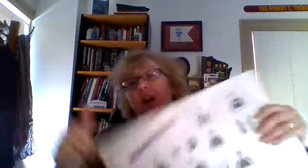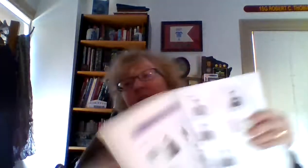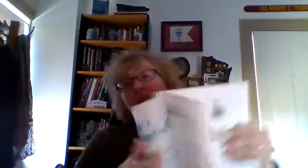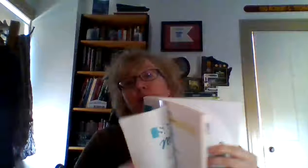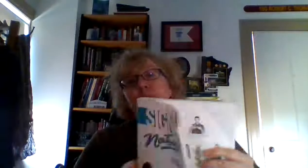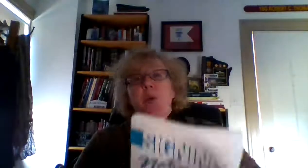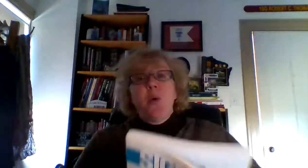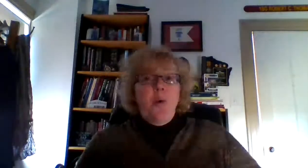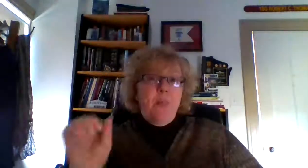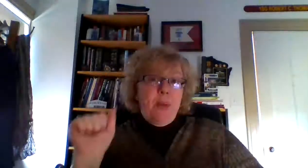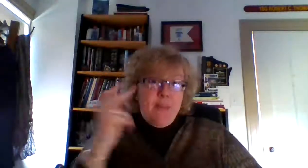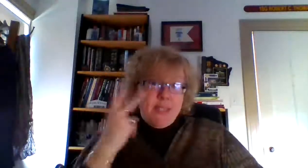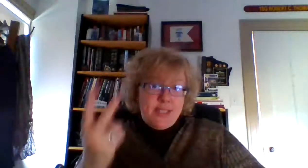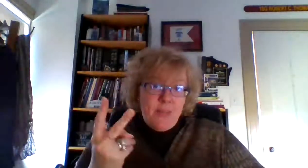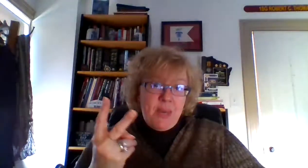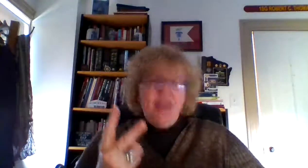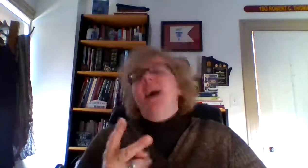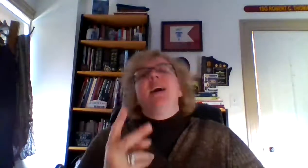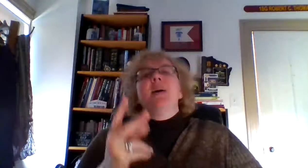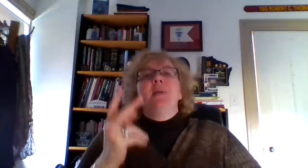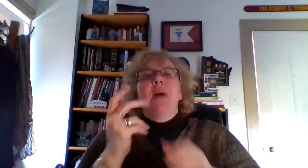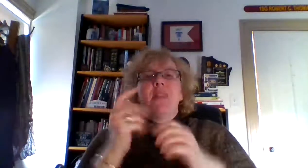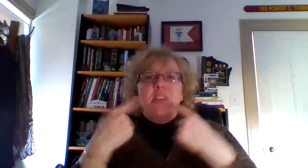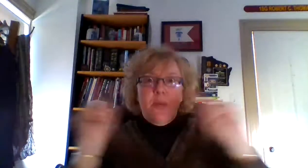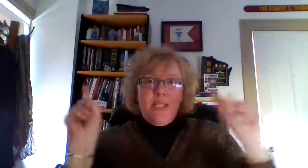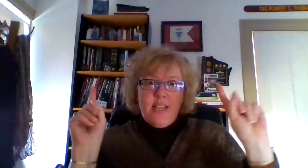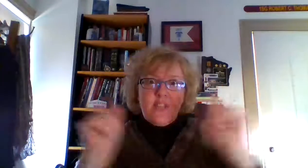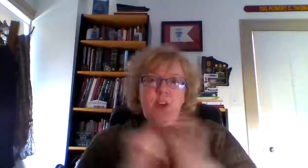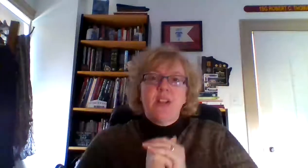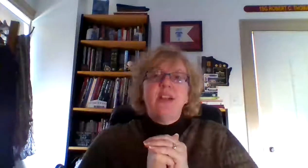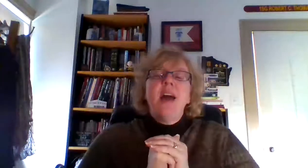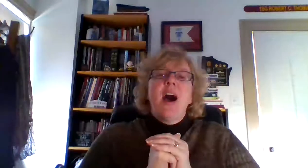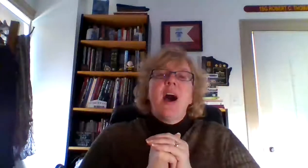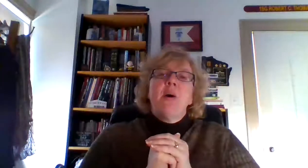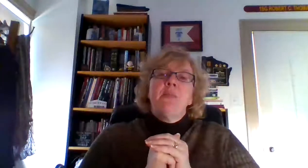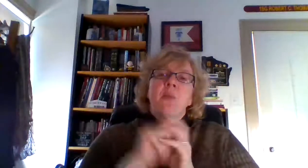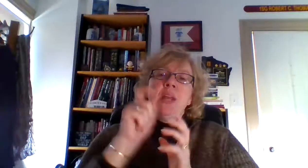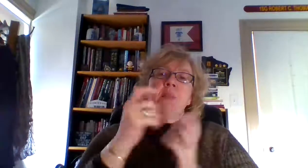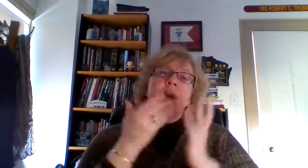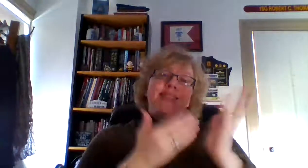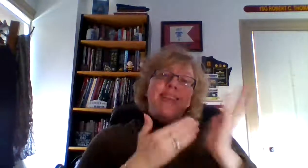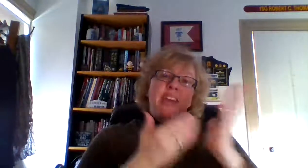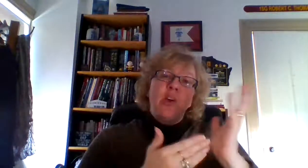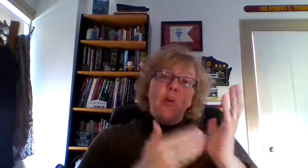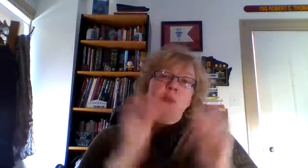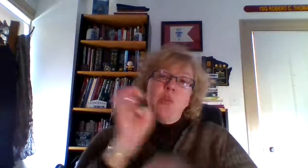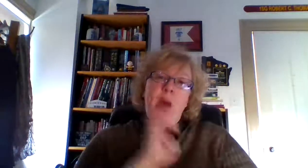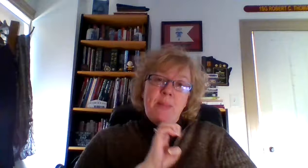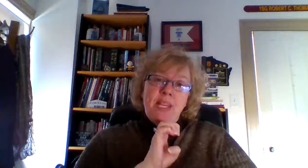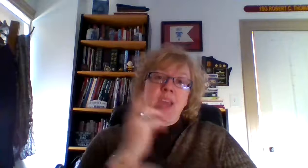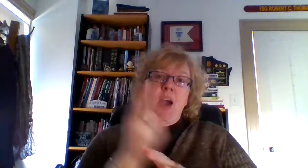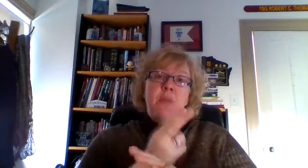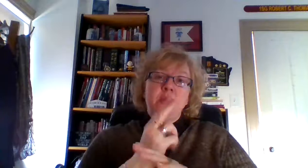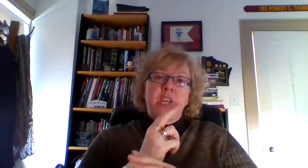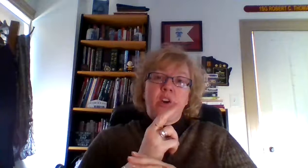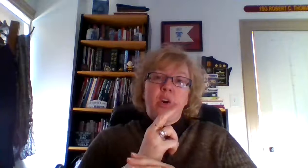of you will be able to see me, and this will be successful. We need a big thank you to Emily. I'm using